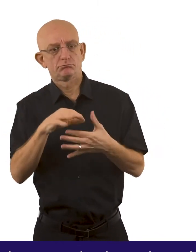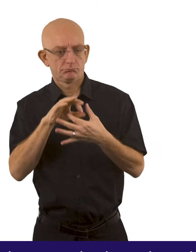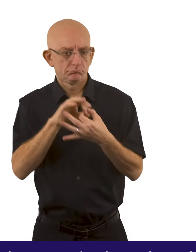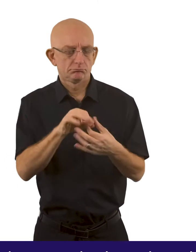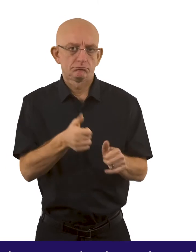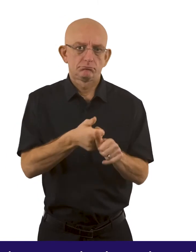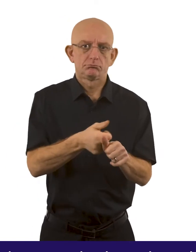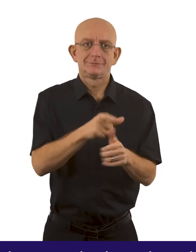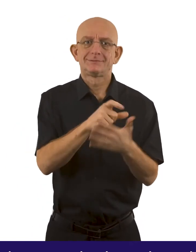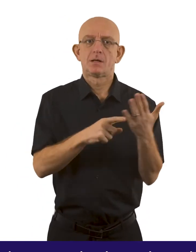people.